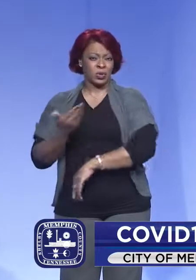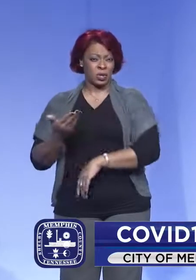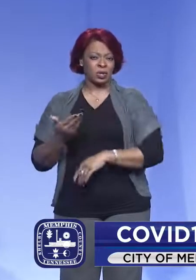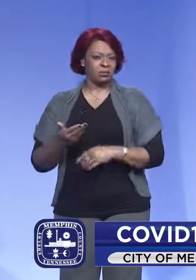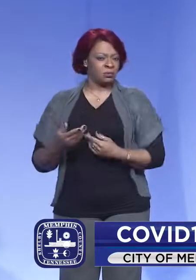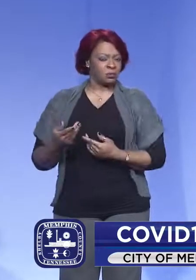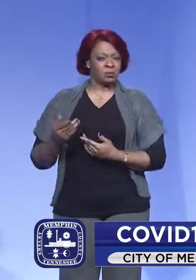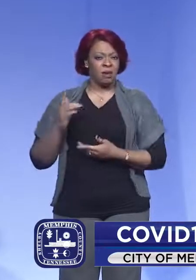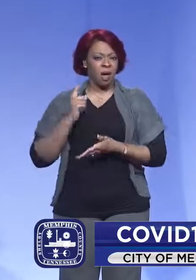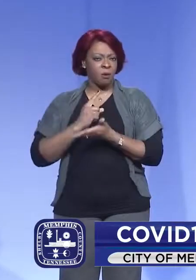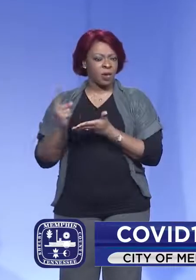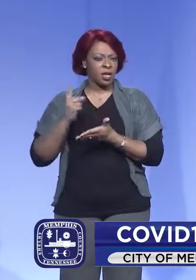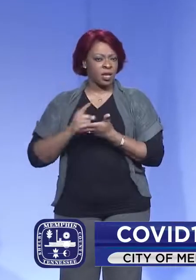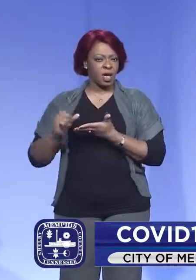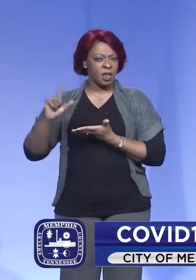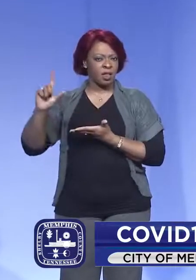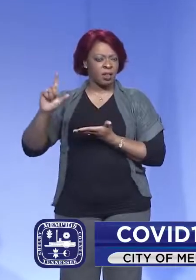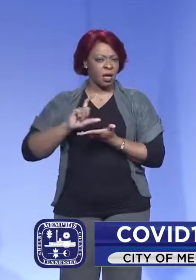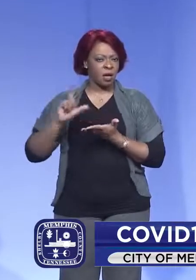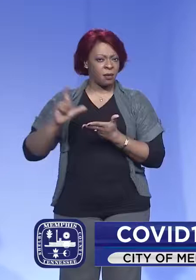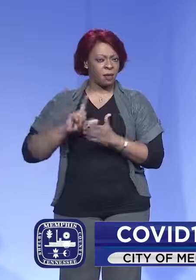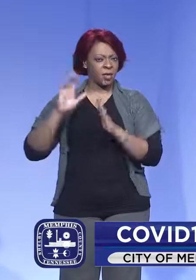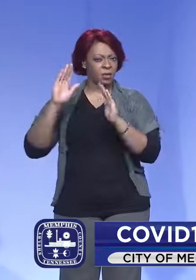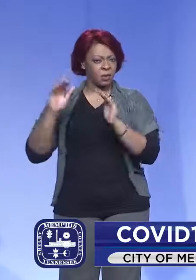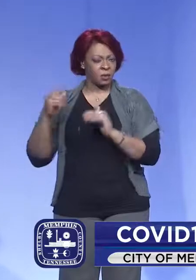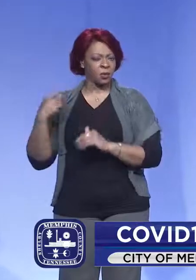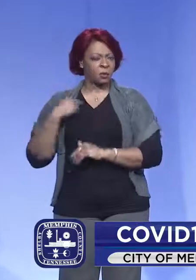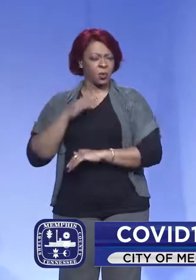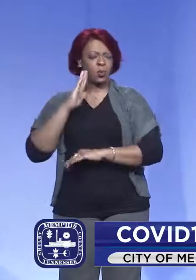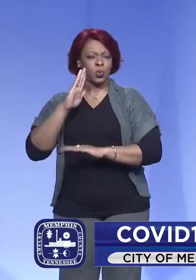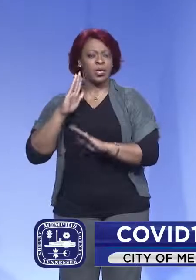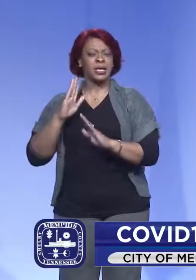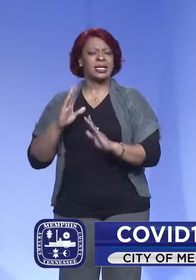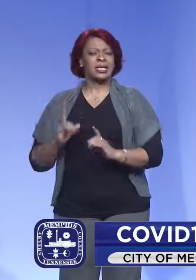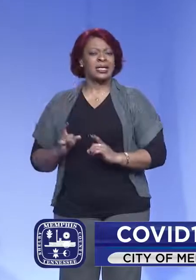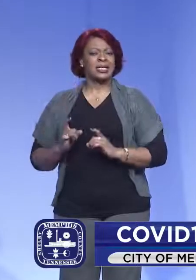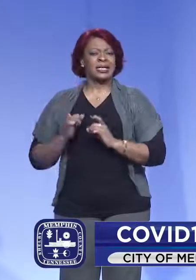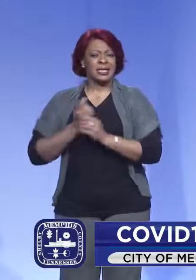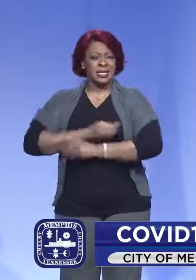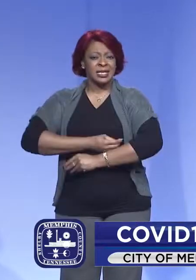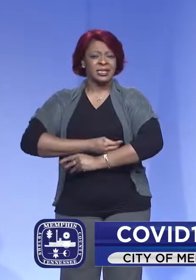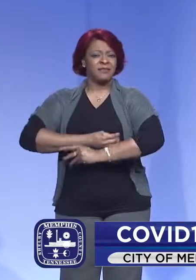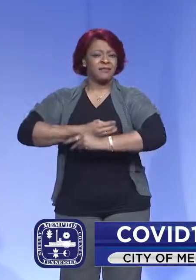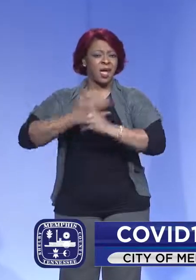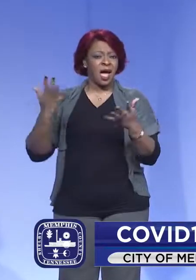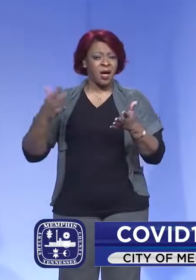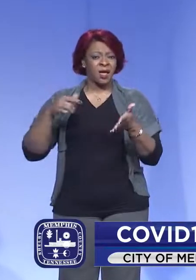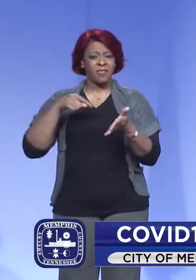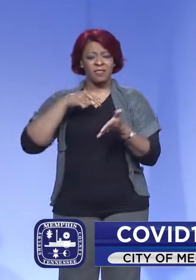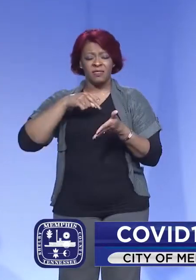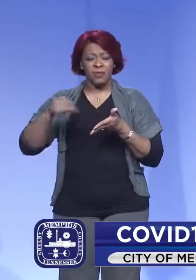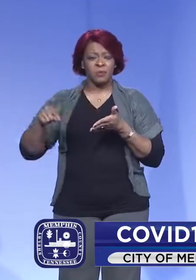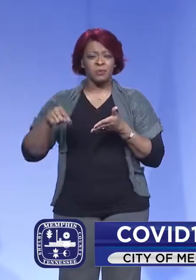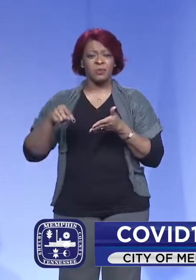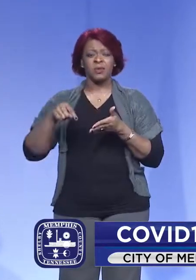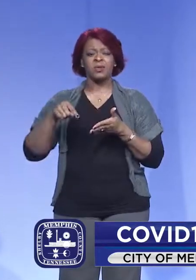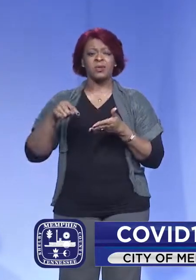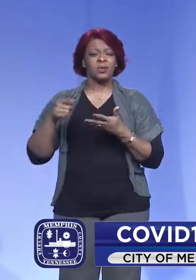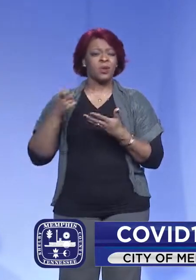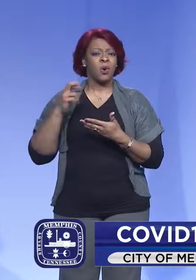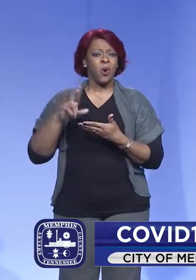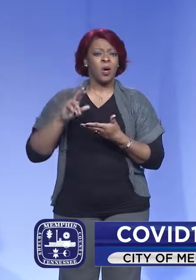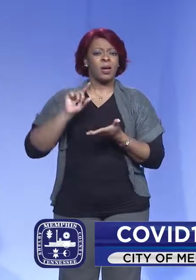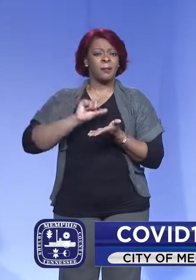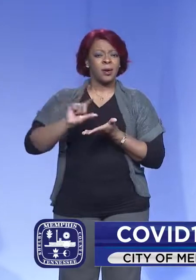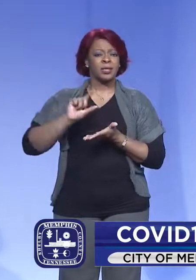Our weekly allotment, is it expected that we will give all those out within the week that the department keeps